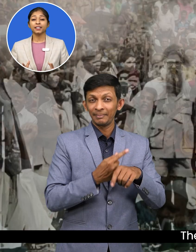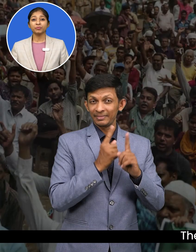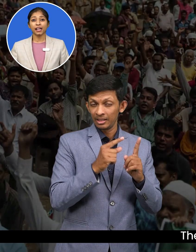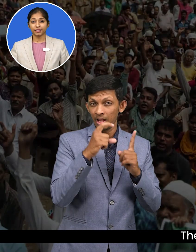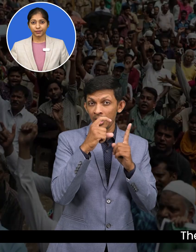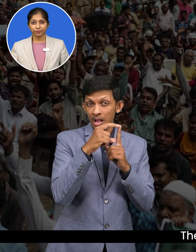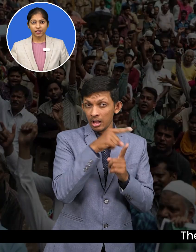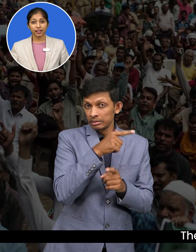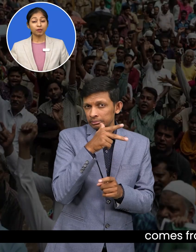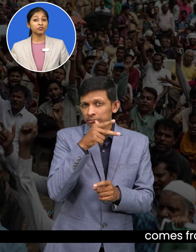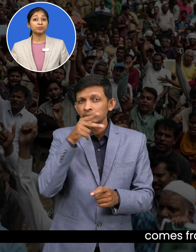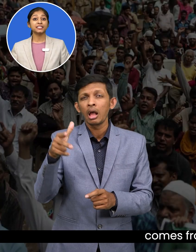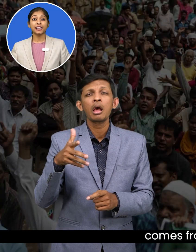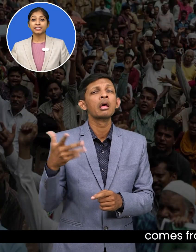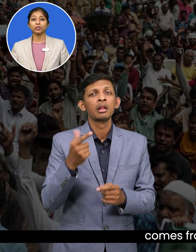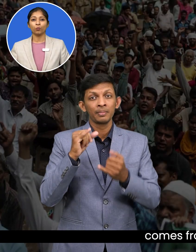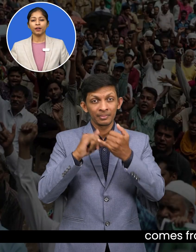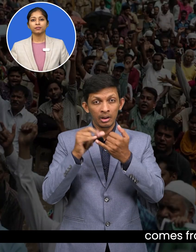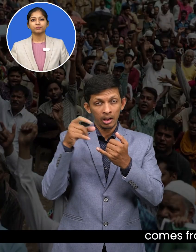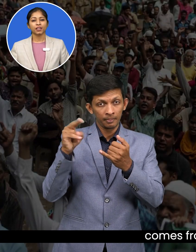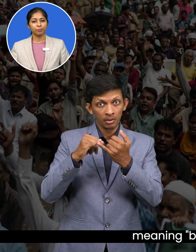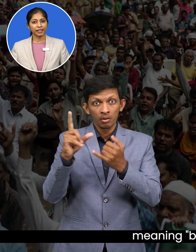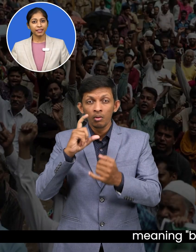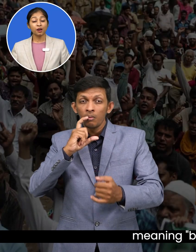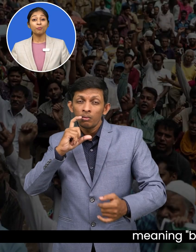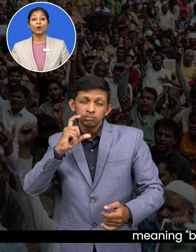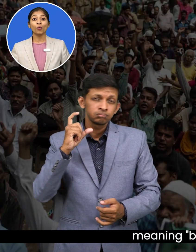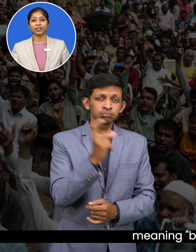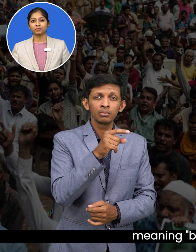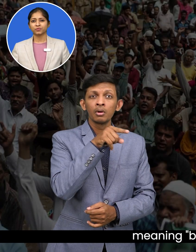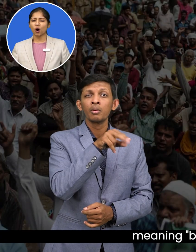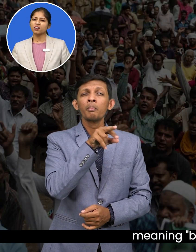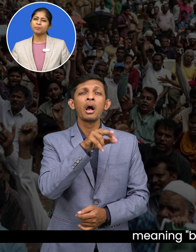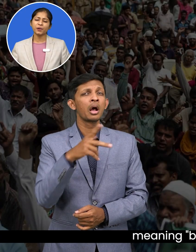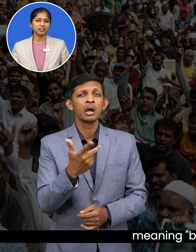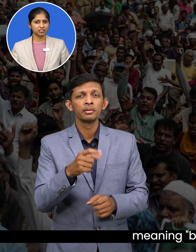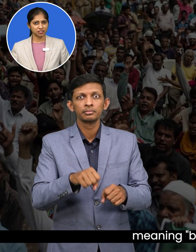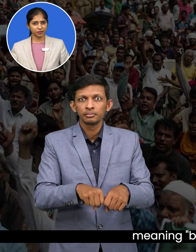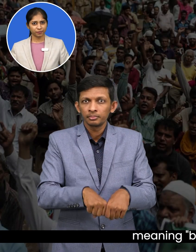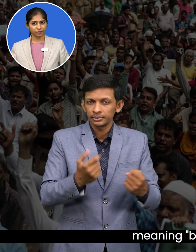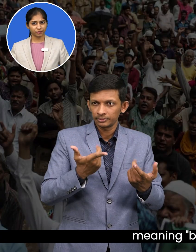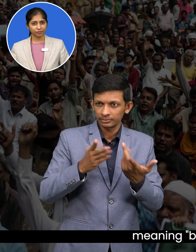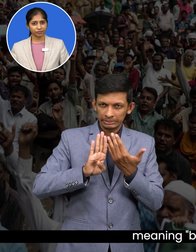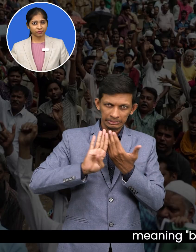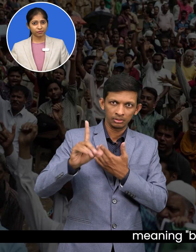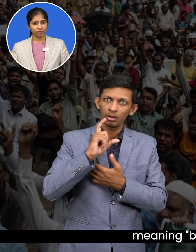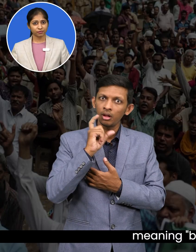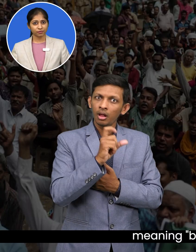The term Dalit comes from a Sanskrit word meaning broken or oppressed,